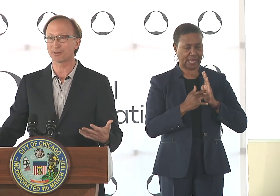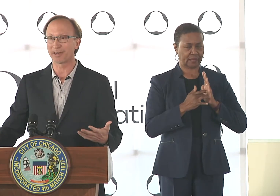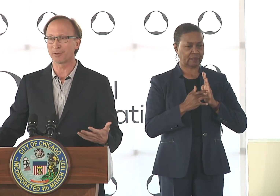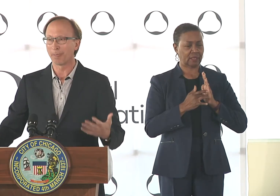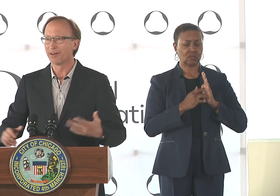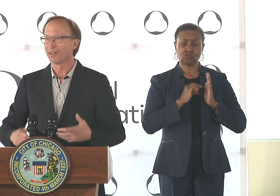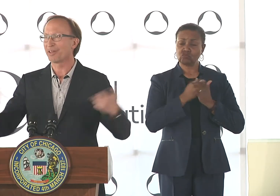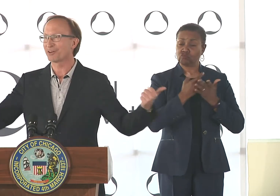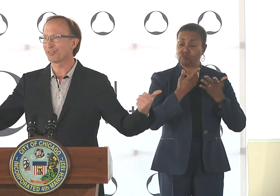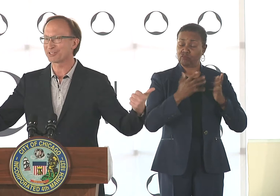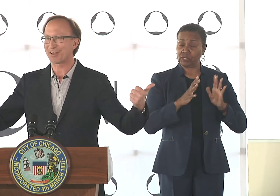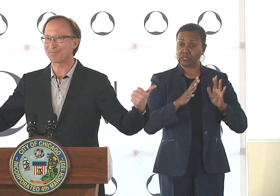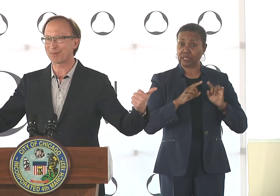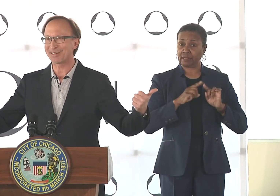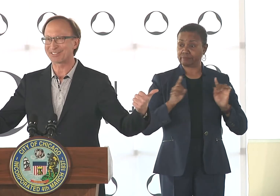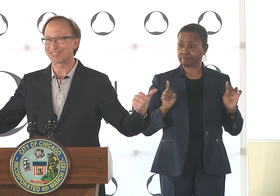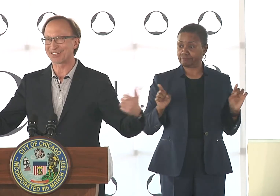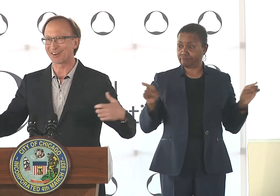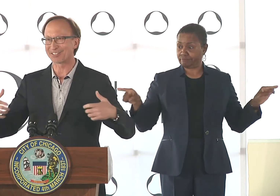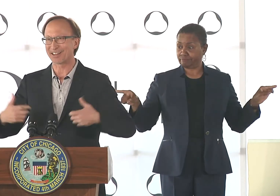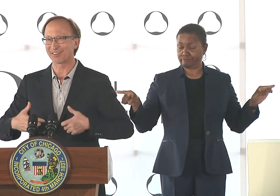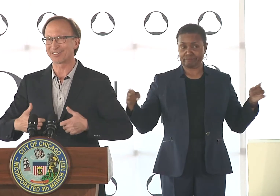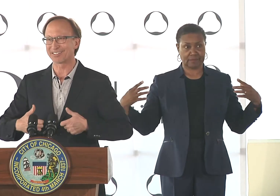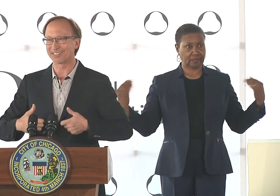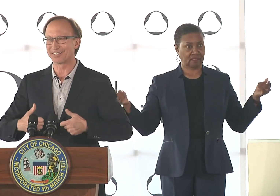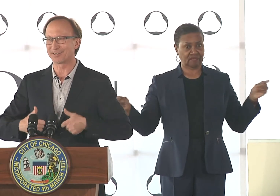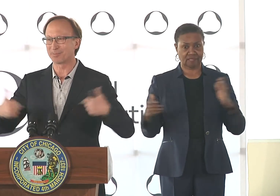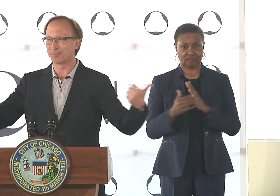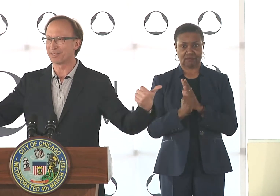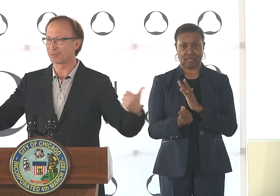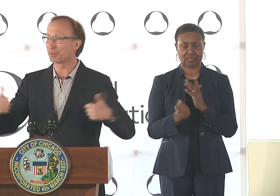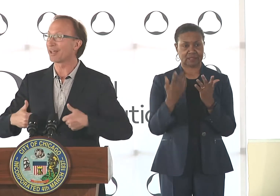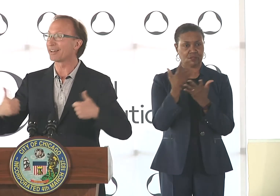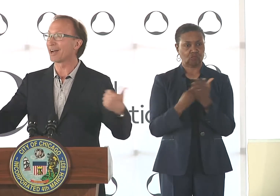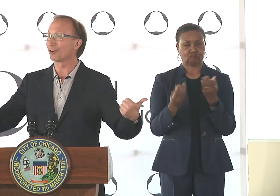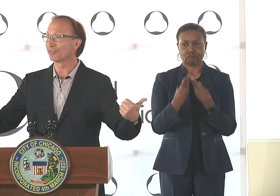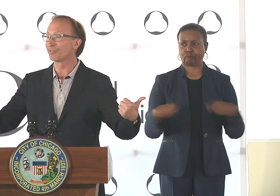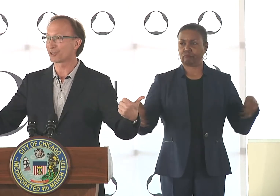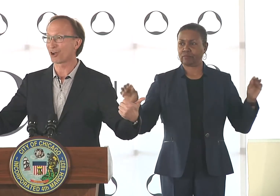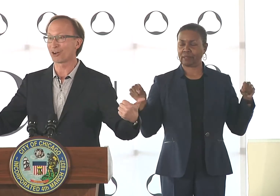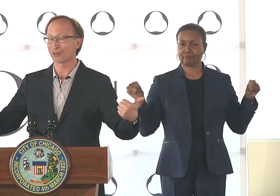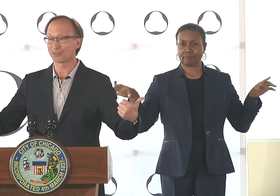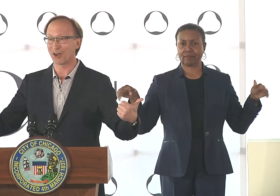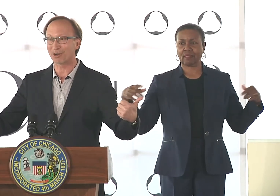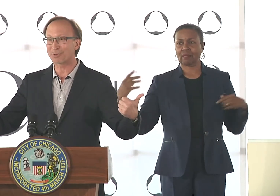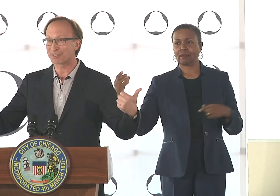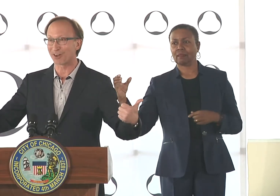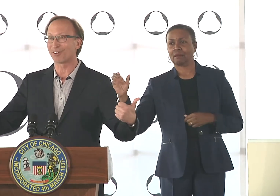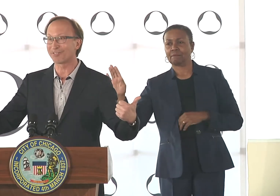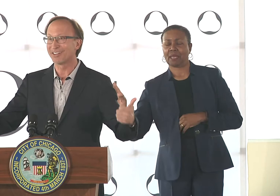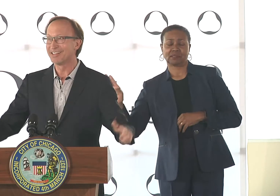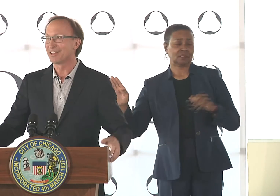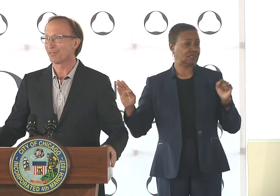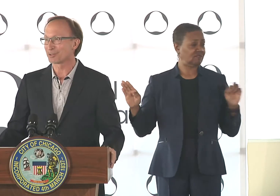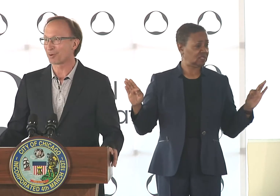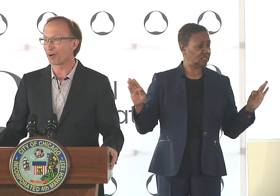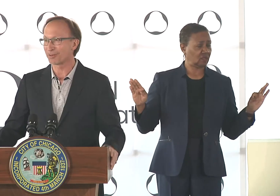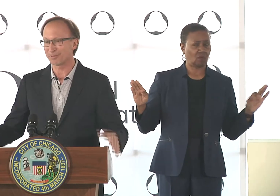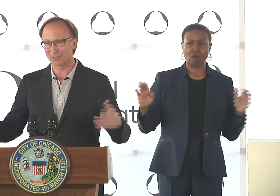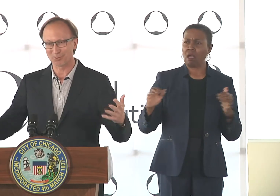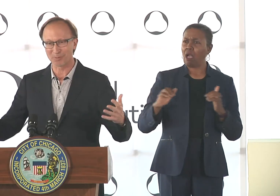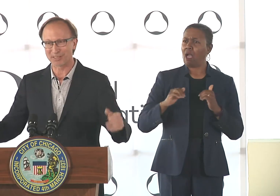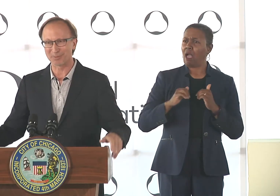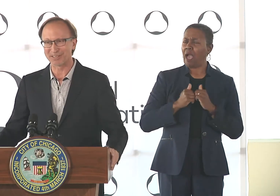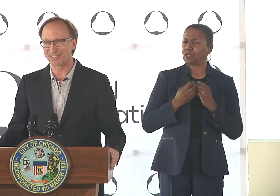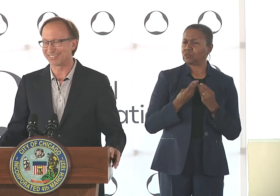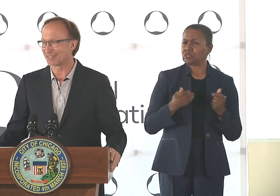they graduate? They go to the same places, and our talent is bled out of Chicago. So how do we solve this problem?